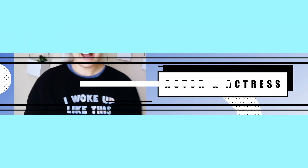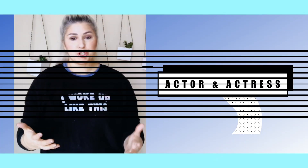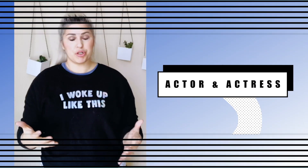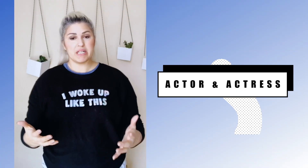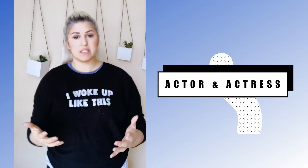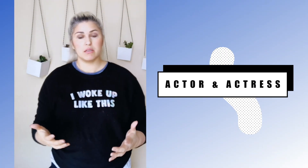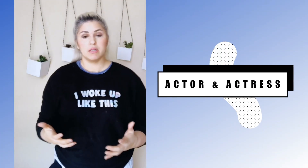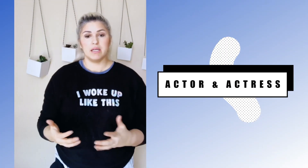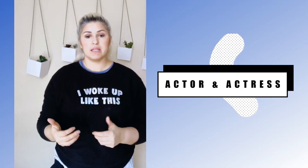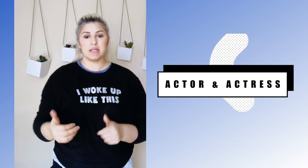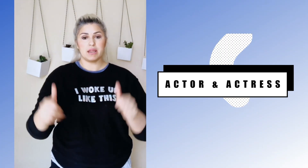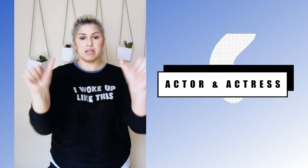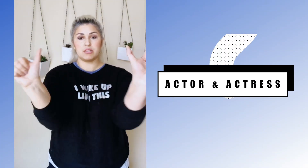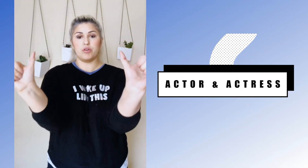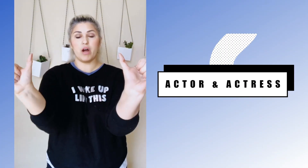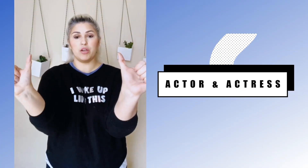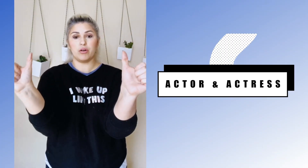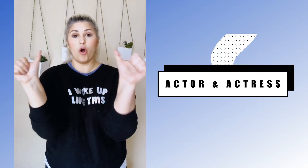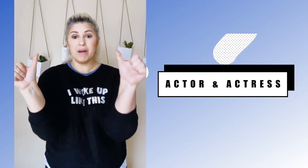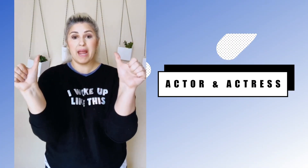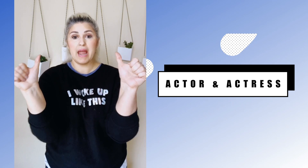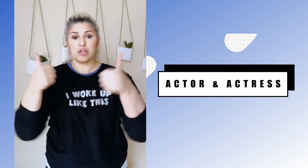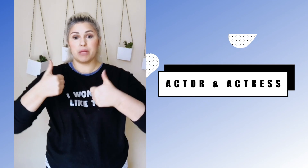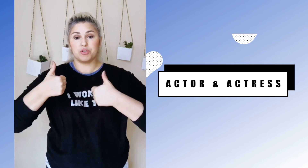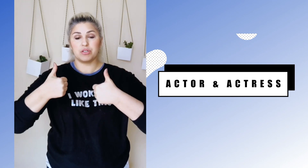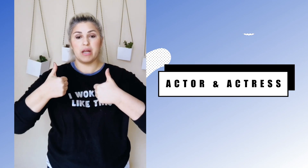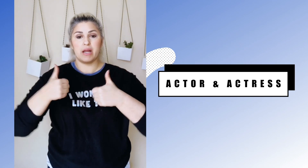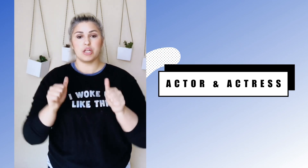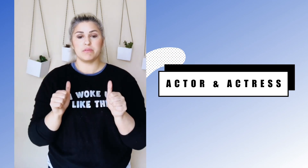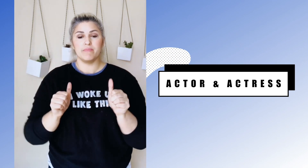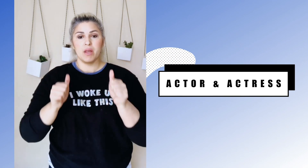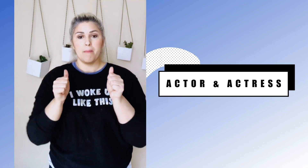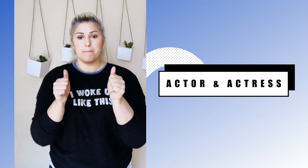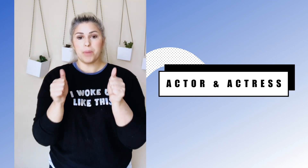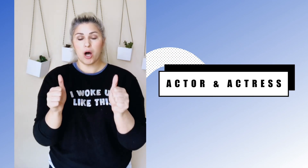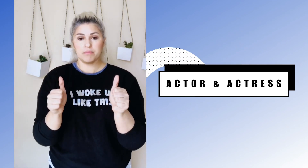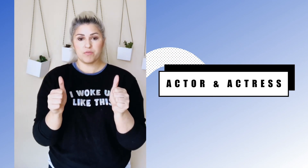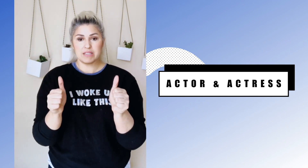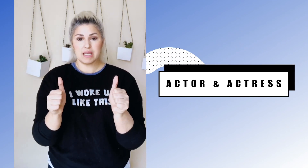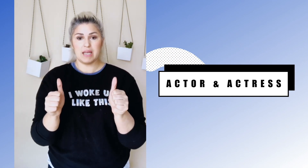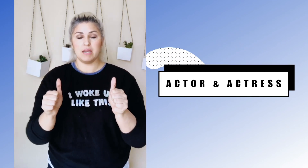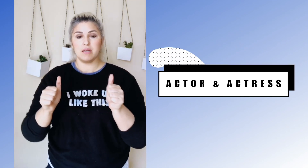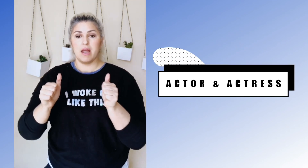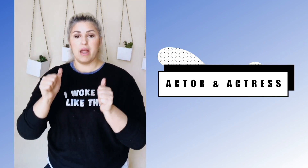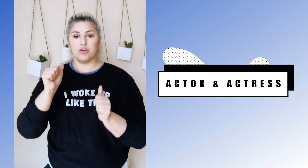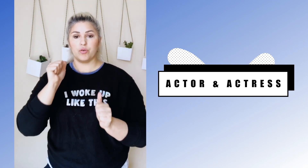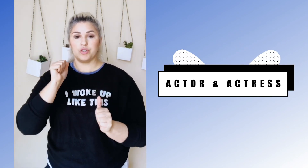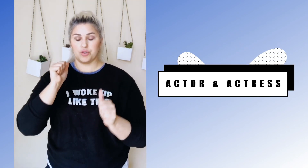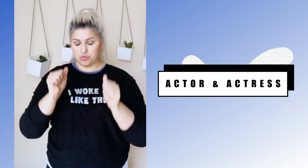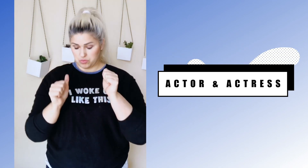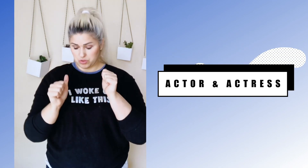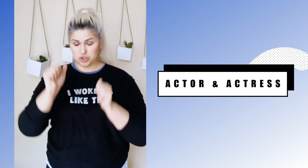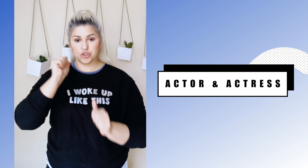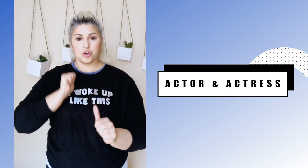Actor, actress is like this. So you've got your open A hand shapes, or your 10 hand shapes, palms facing in, and you're